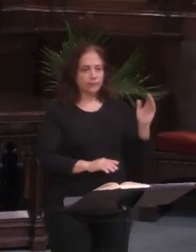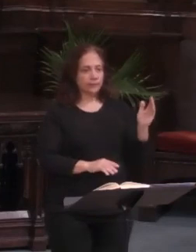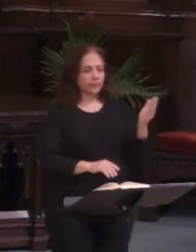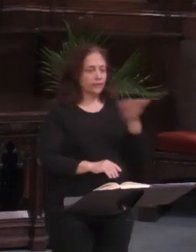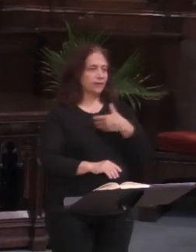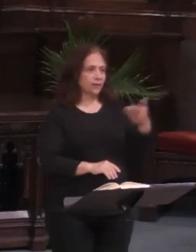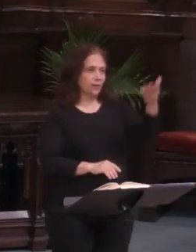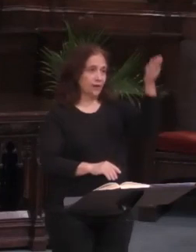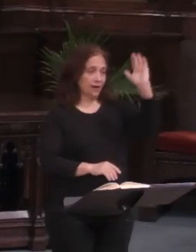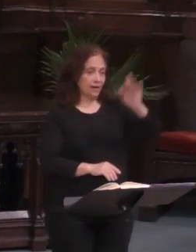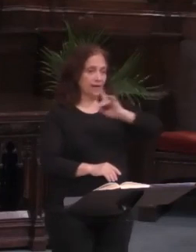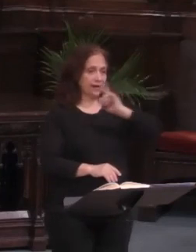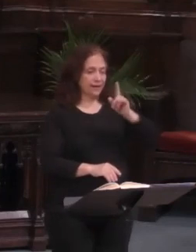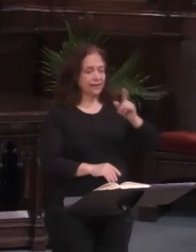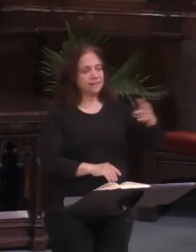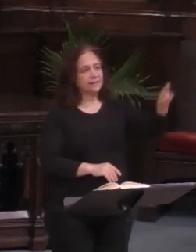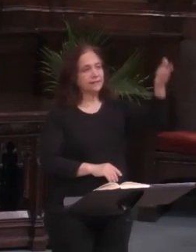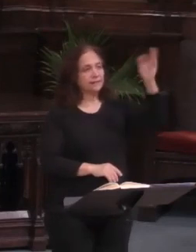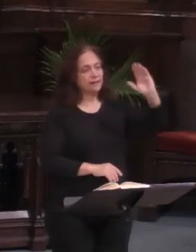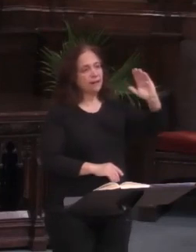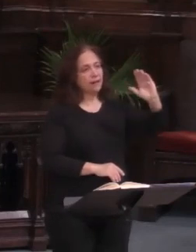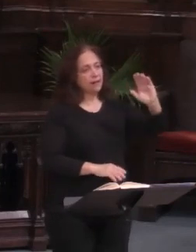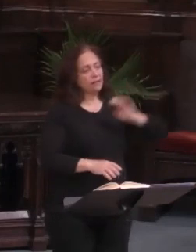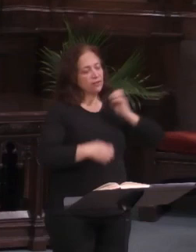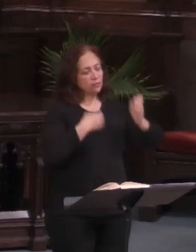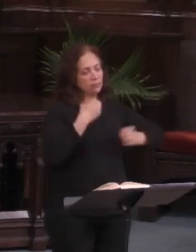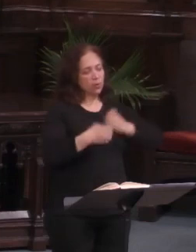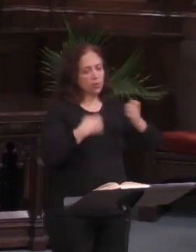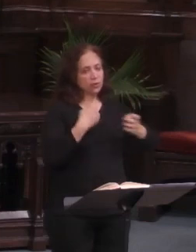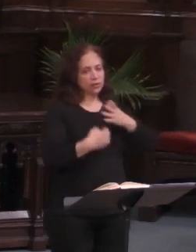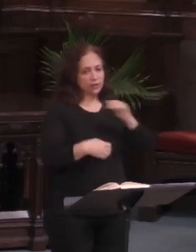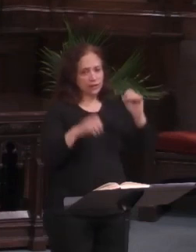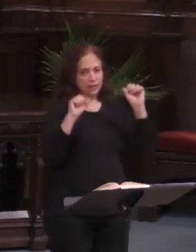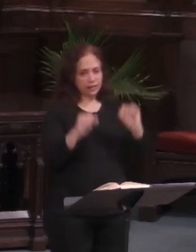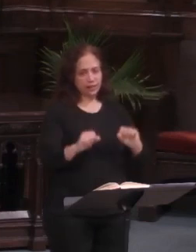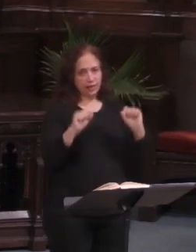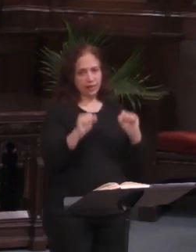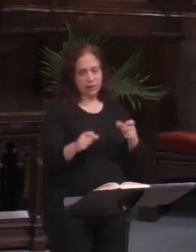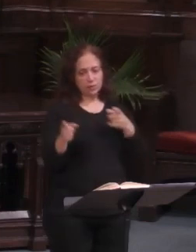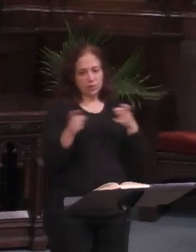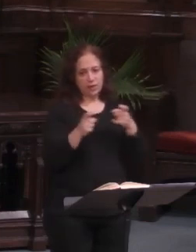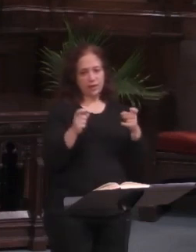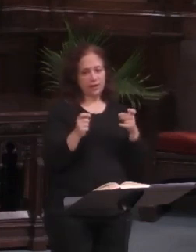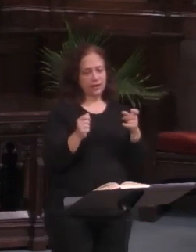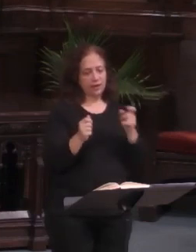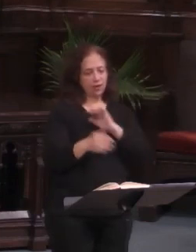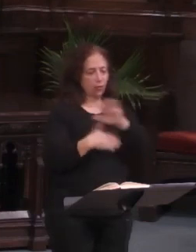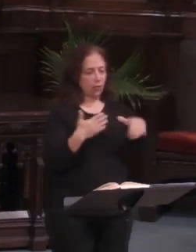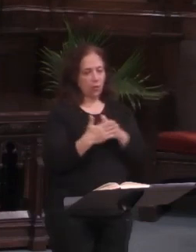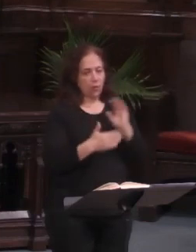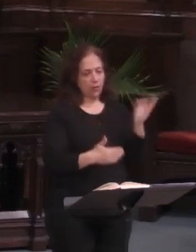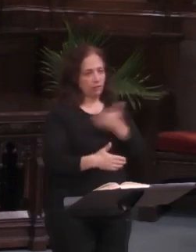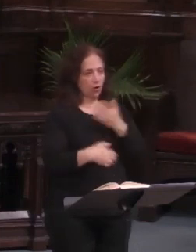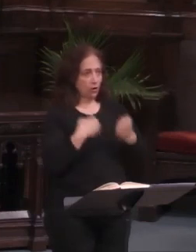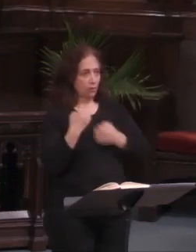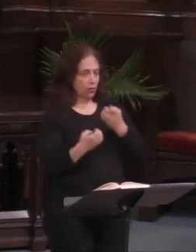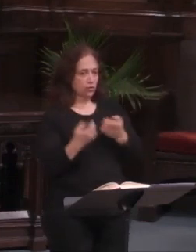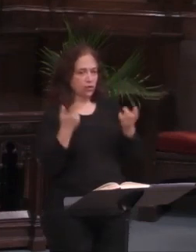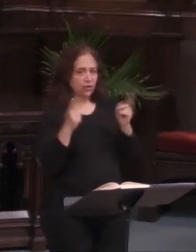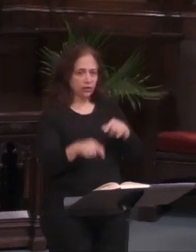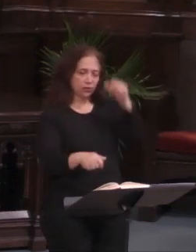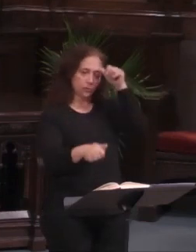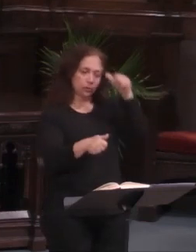God is a God of emotions and is able to handle all of ours. Let us ever